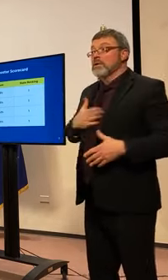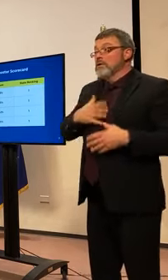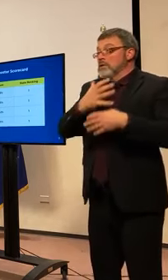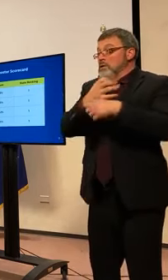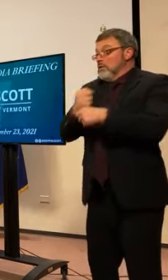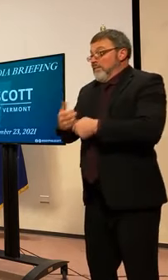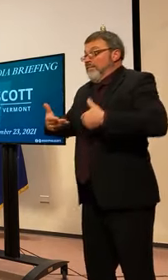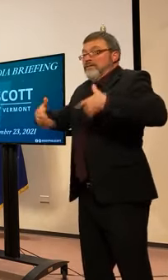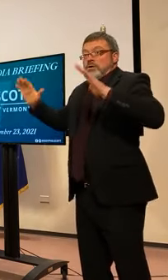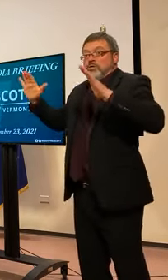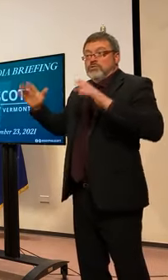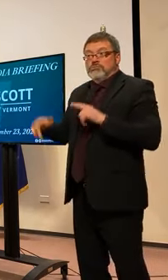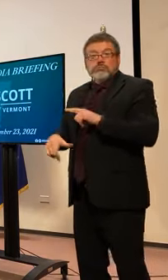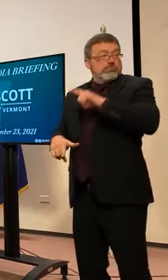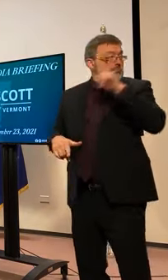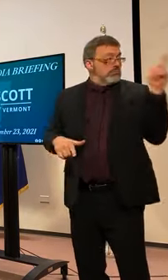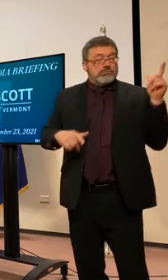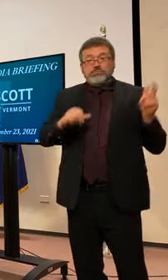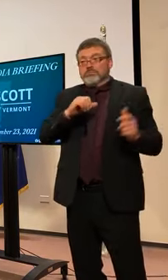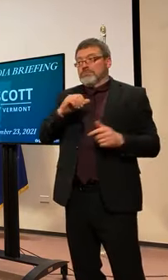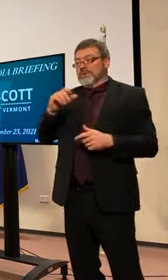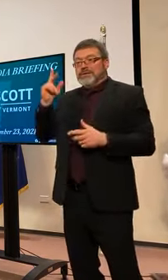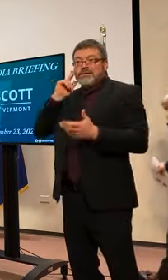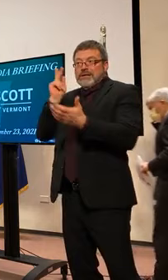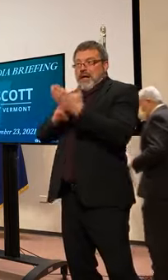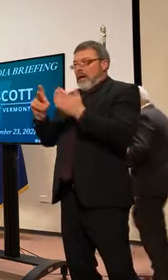to Secretary Smith.